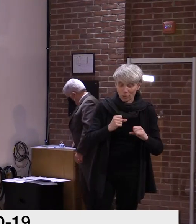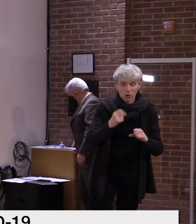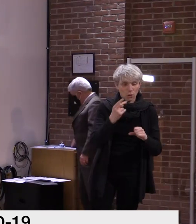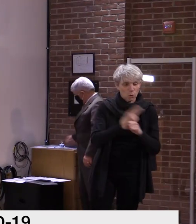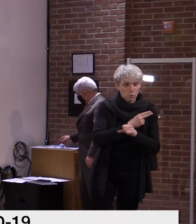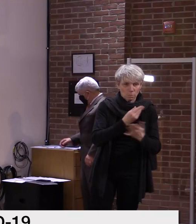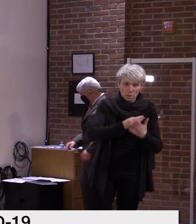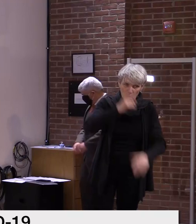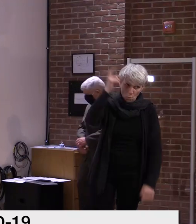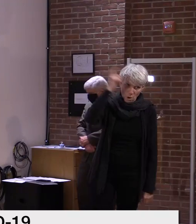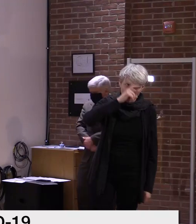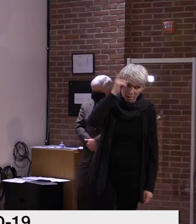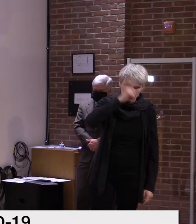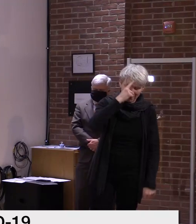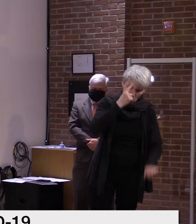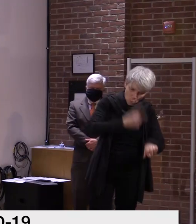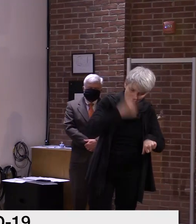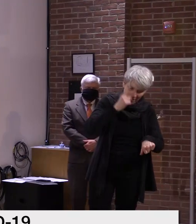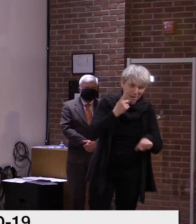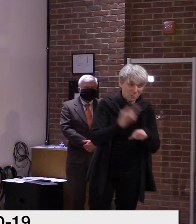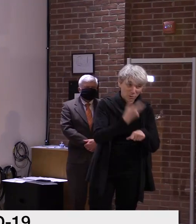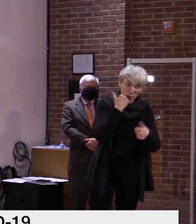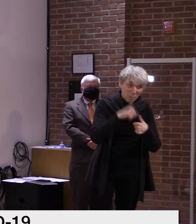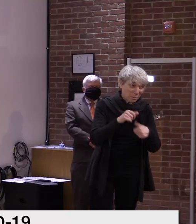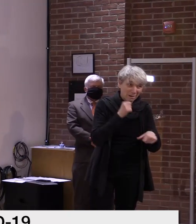we're not going to get it again.